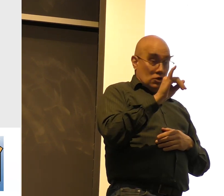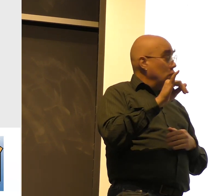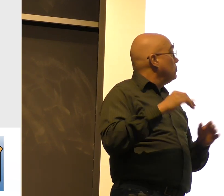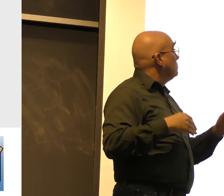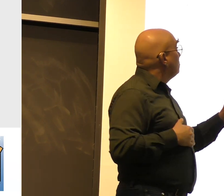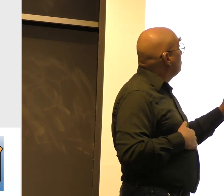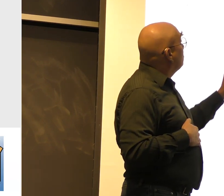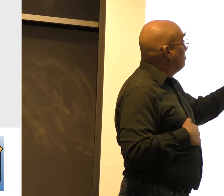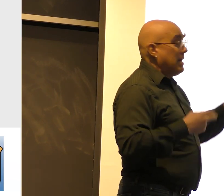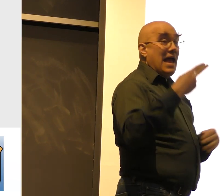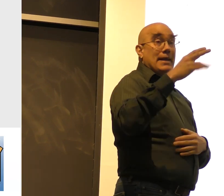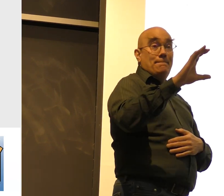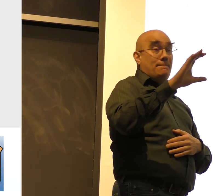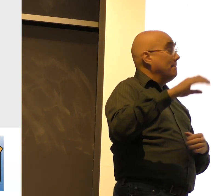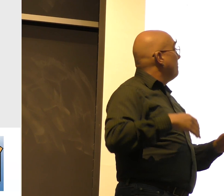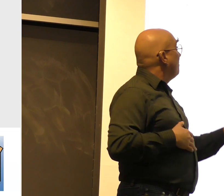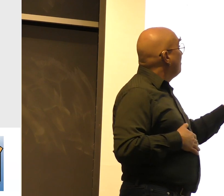hearing impaired, handicapped,